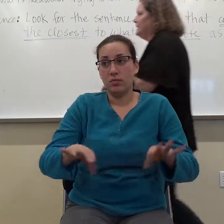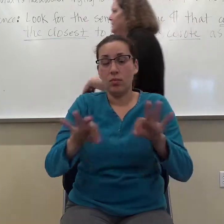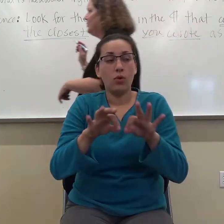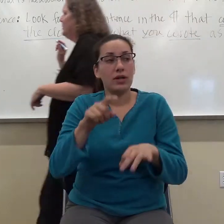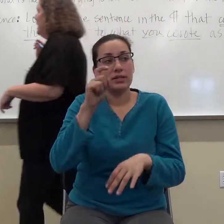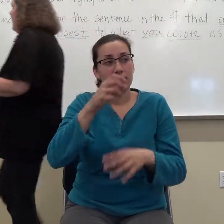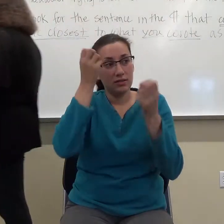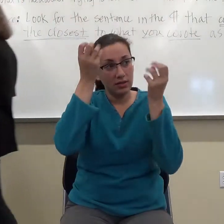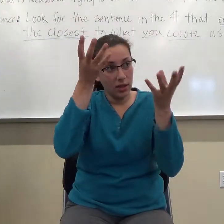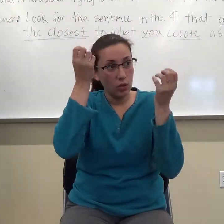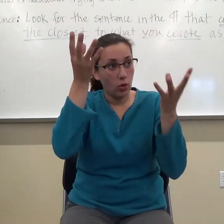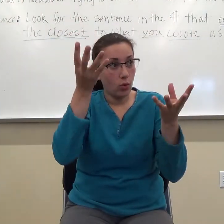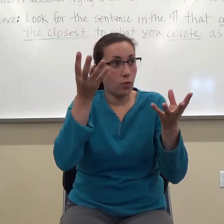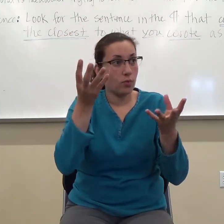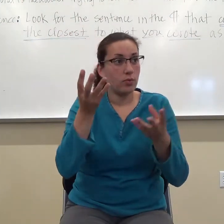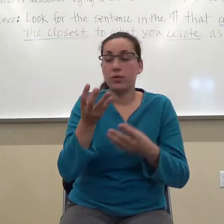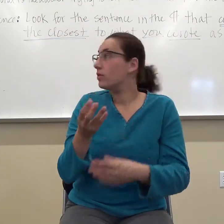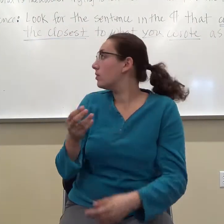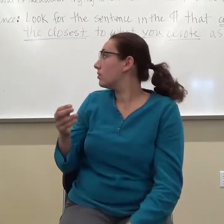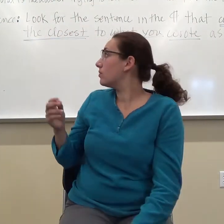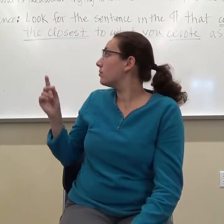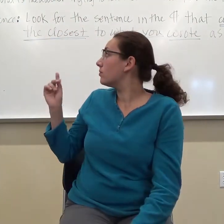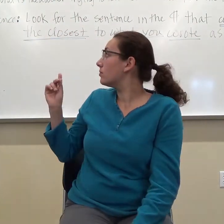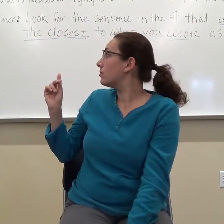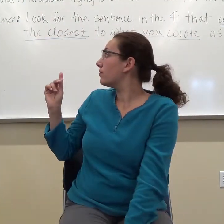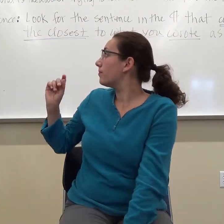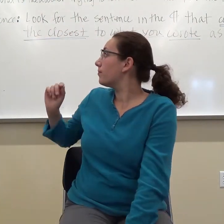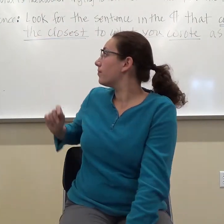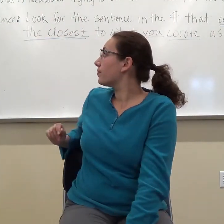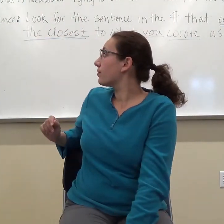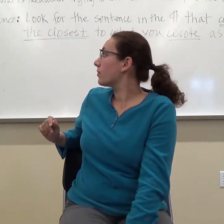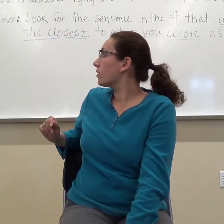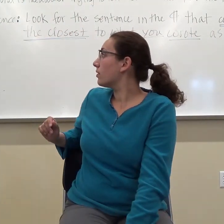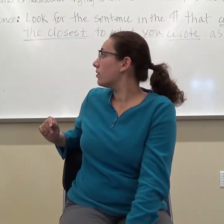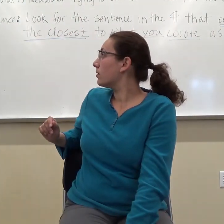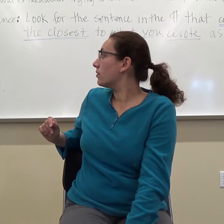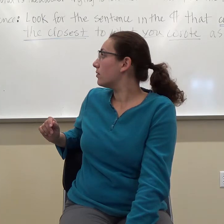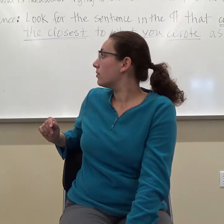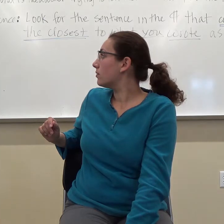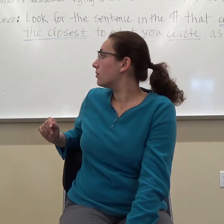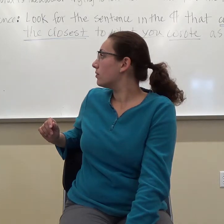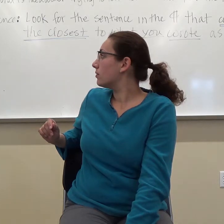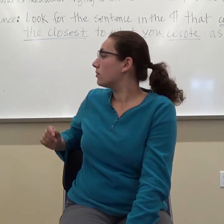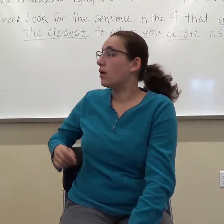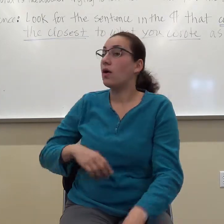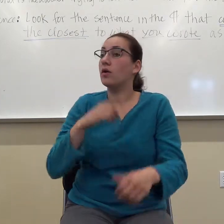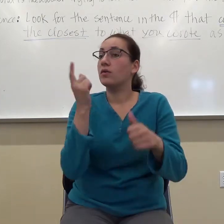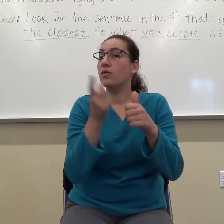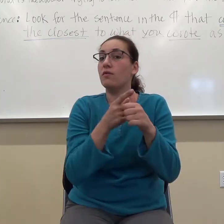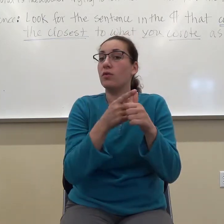know. These are only the first 3 steps.